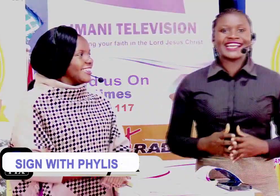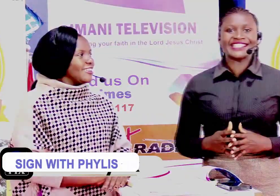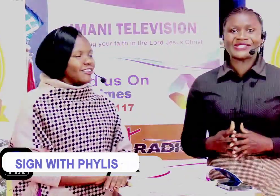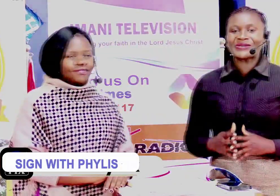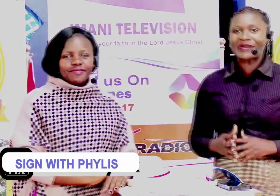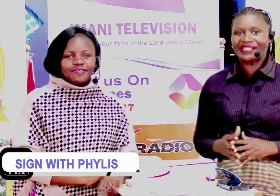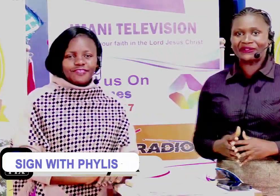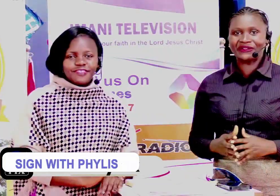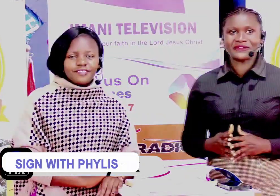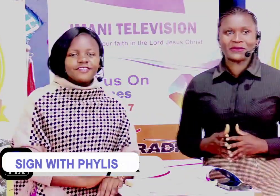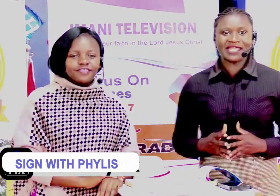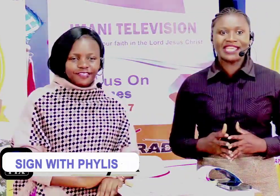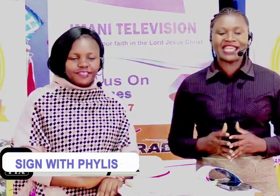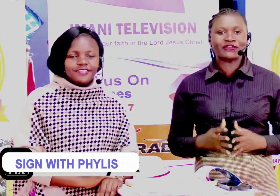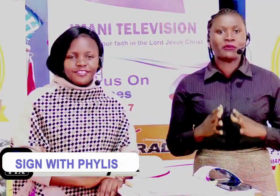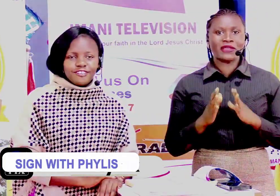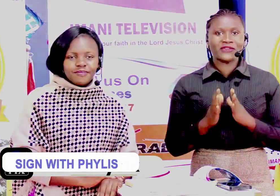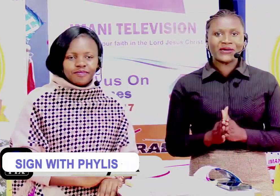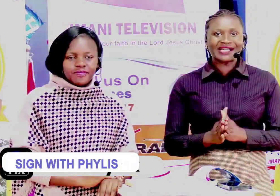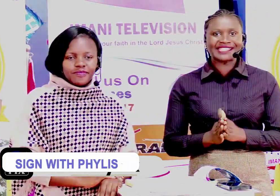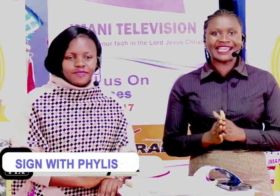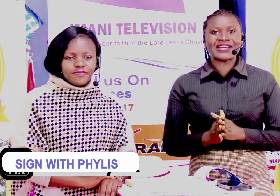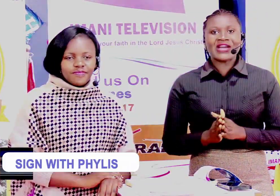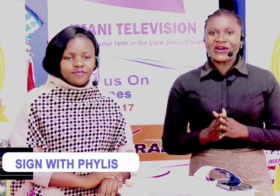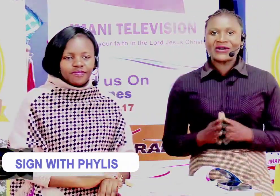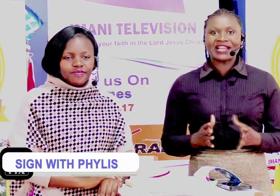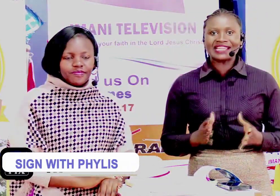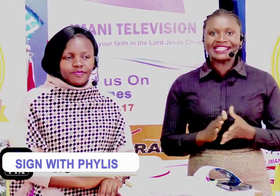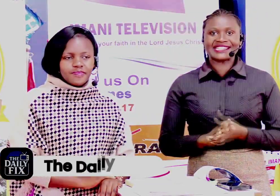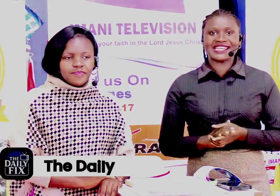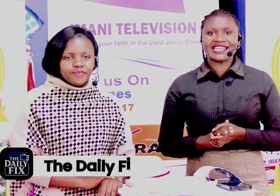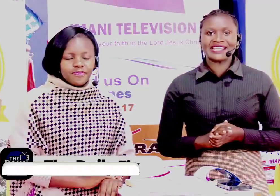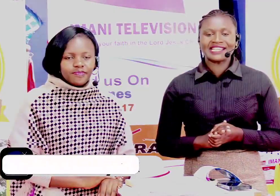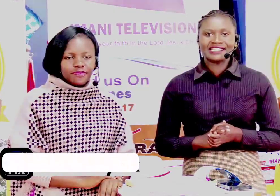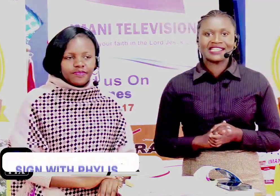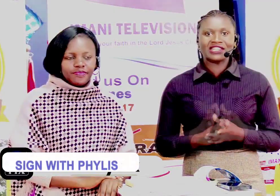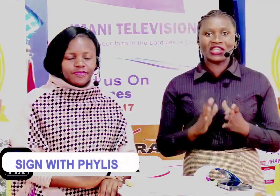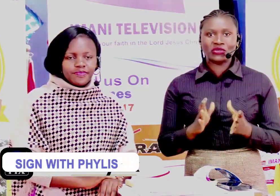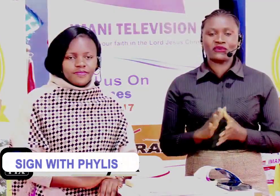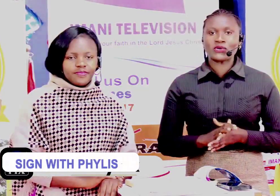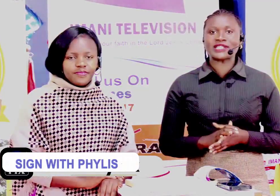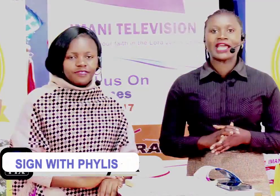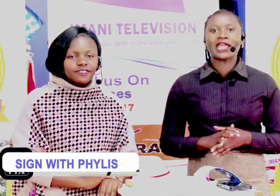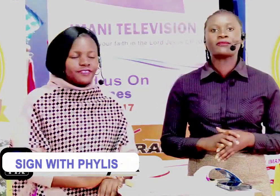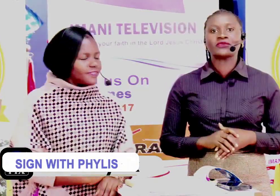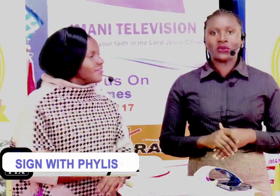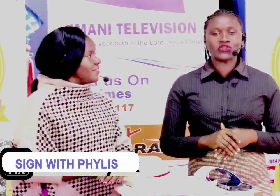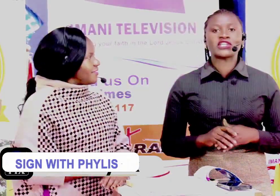so wonderful for me and for my viewers. All I just say thank you for your time, watching wherever